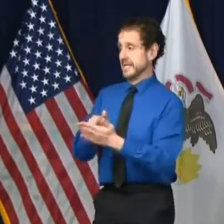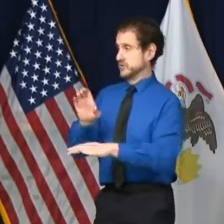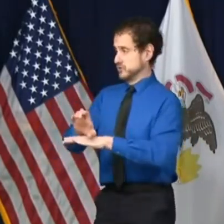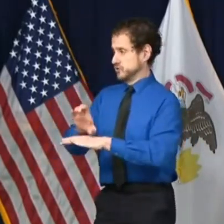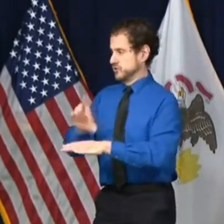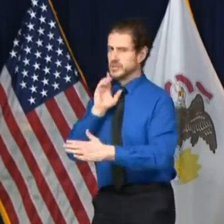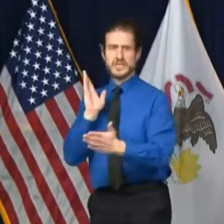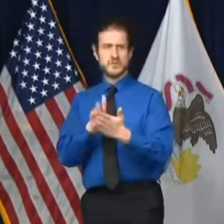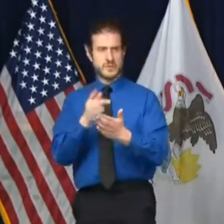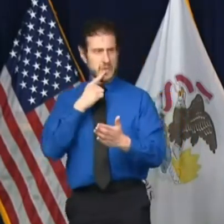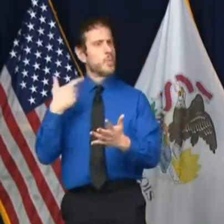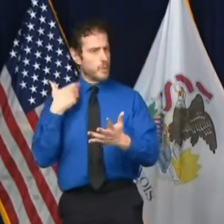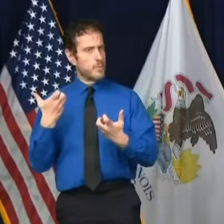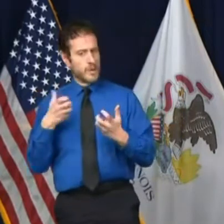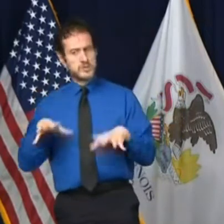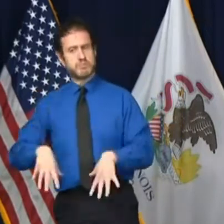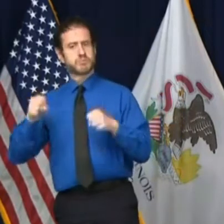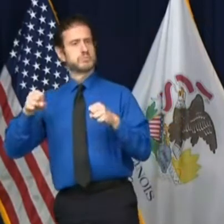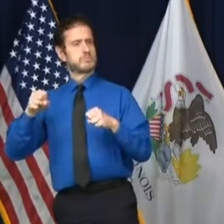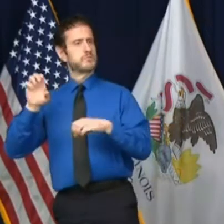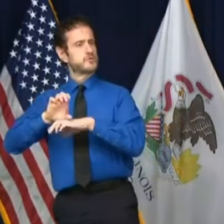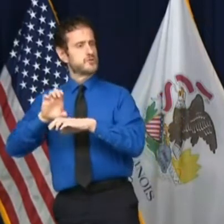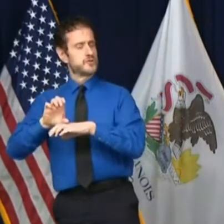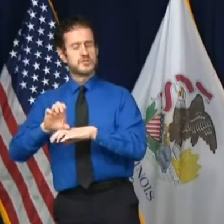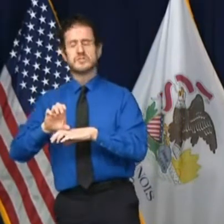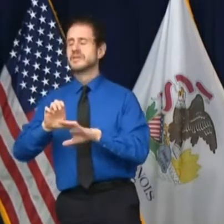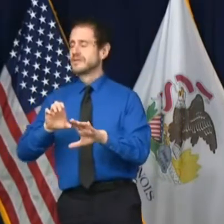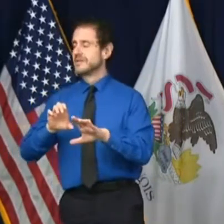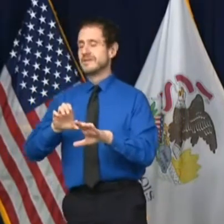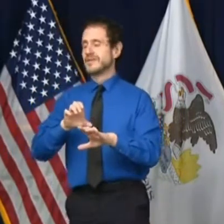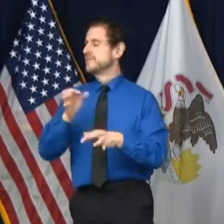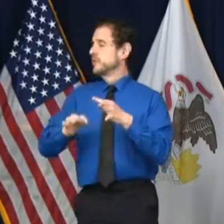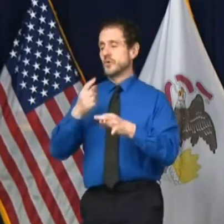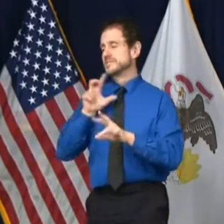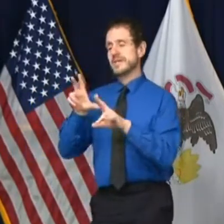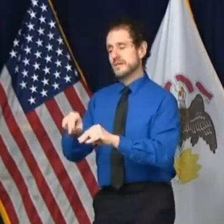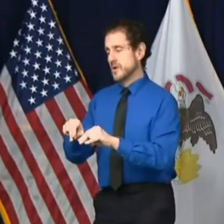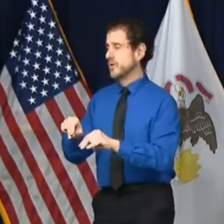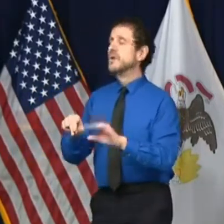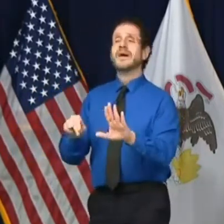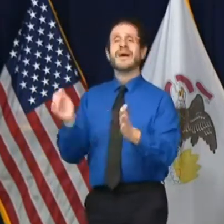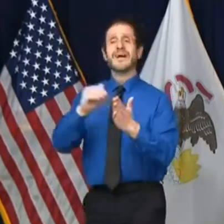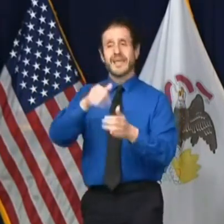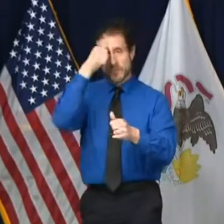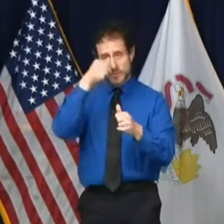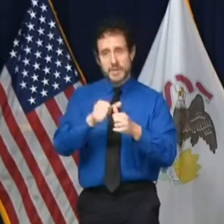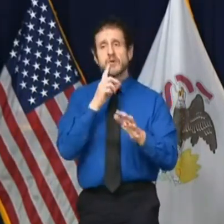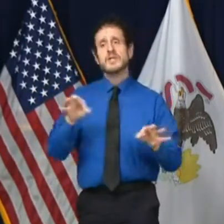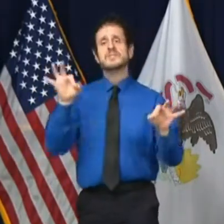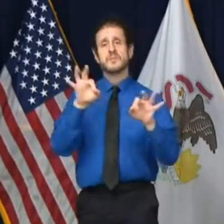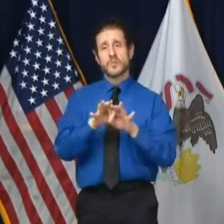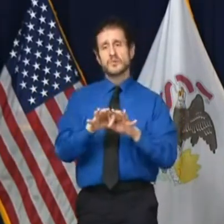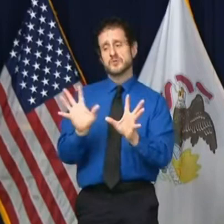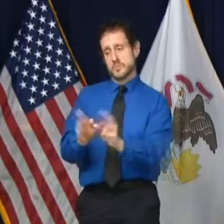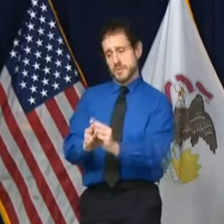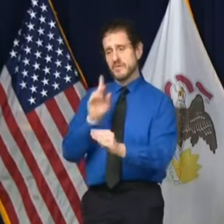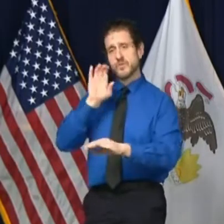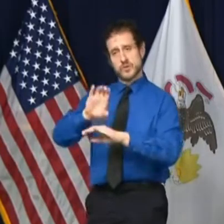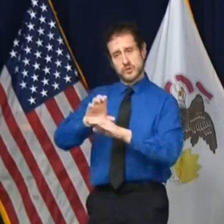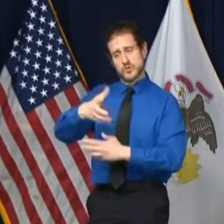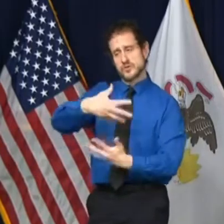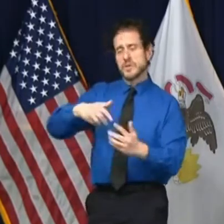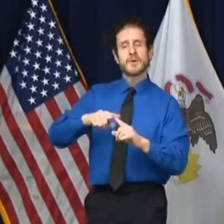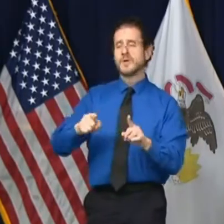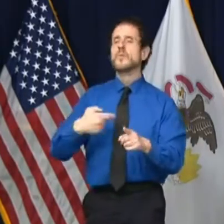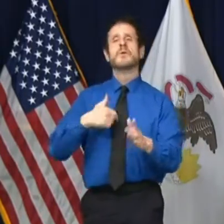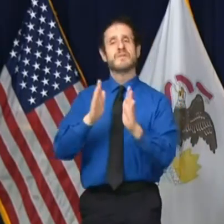everybody that it's important to get together with your fellow parishioners and your pastor, but we've asked people to do that in groups